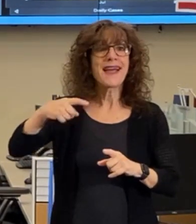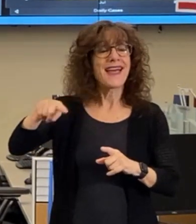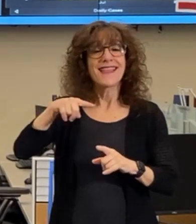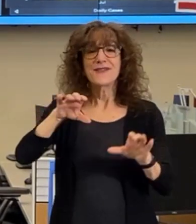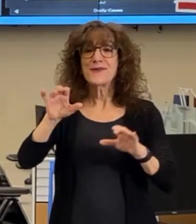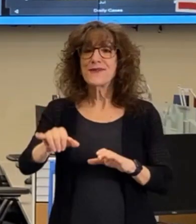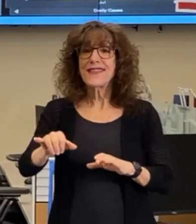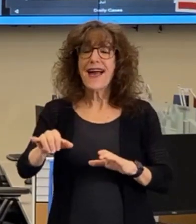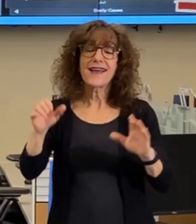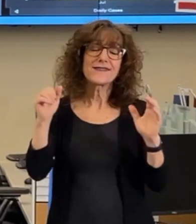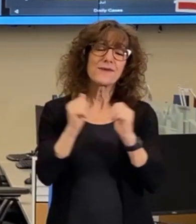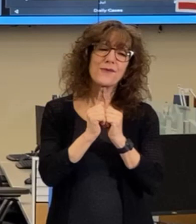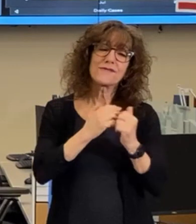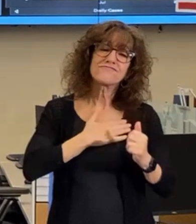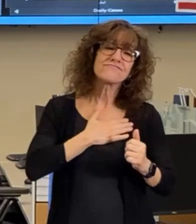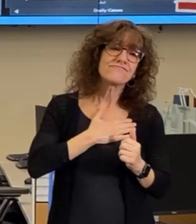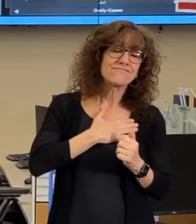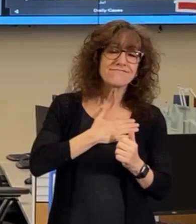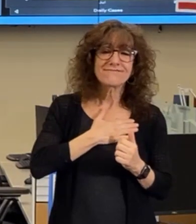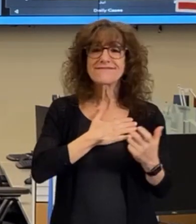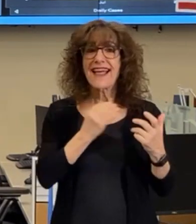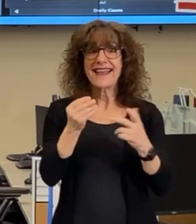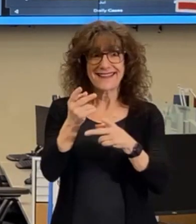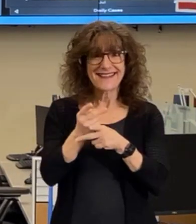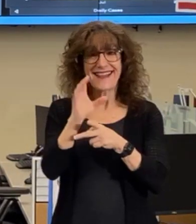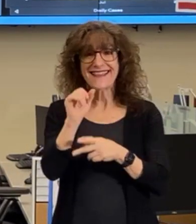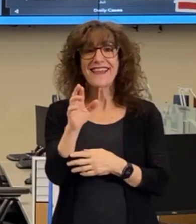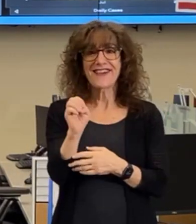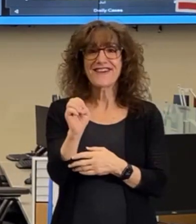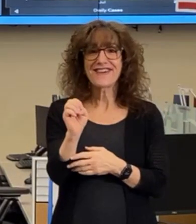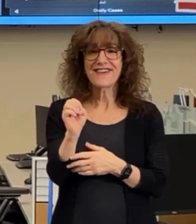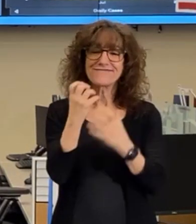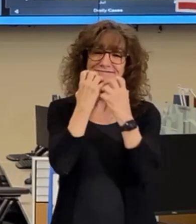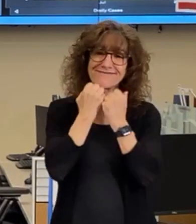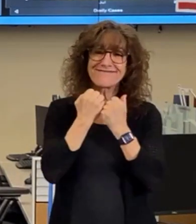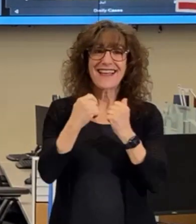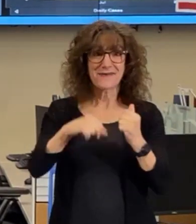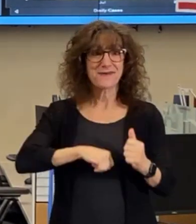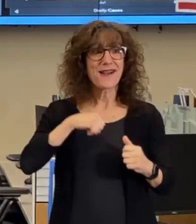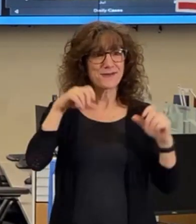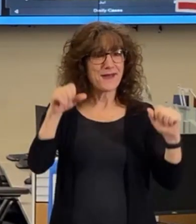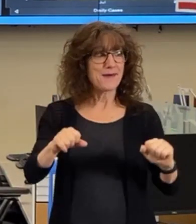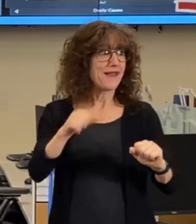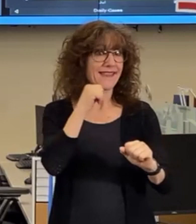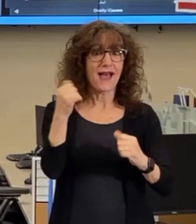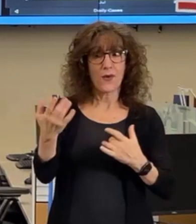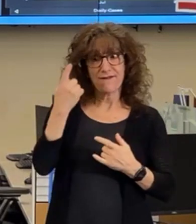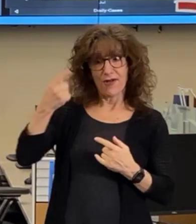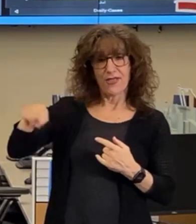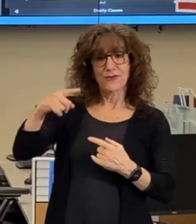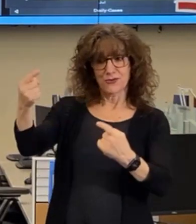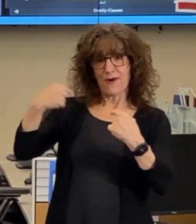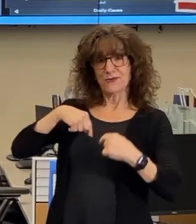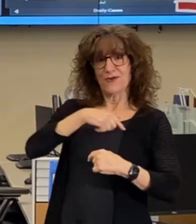so, but do so with tremendous compassion and care. And so we're proud to be able to not wait just for those to come